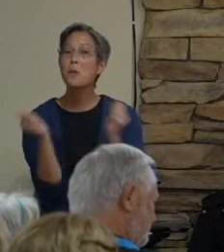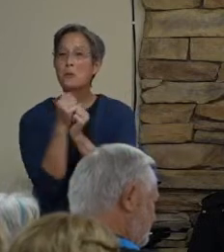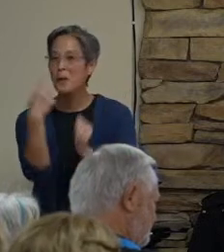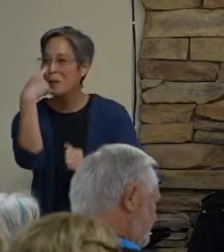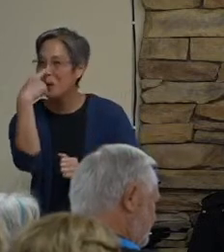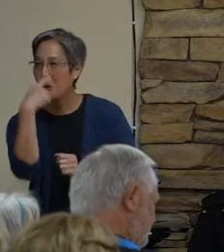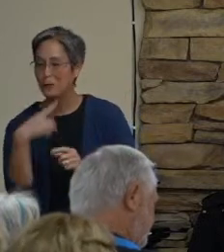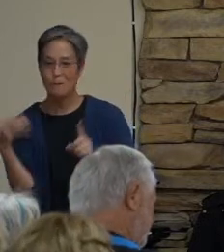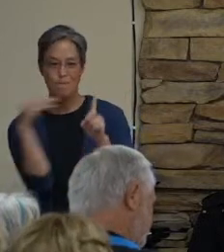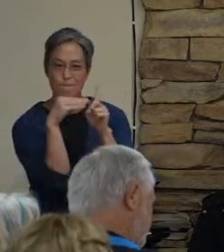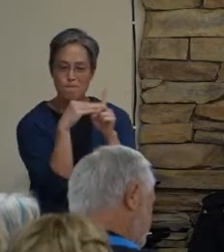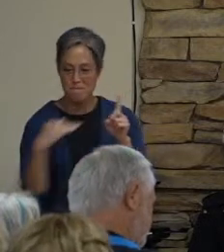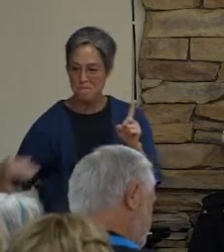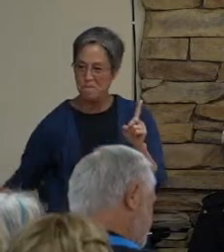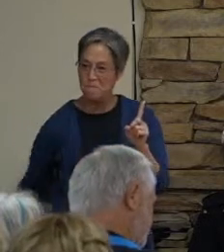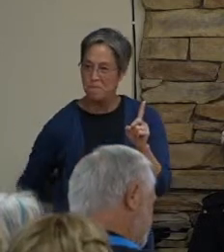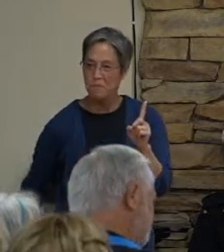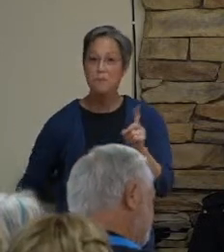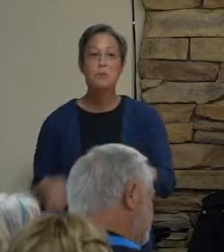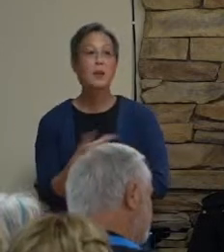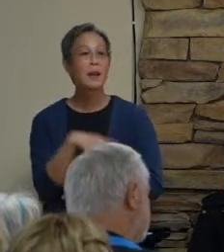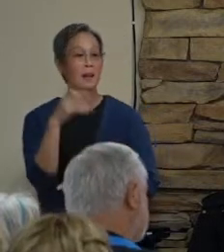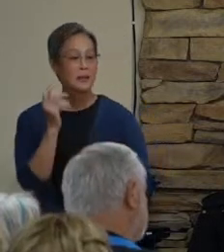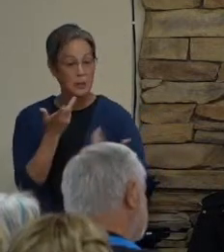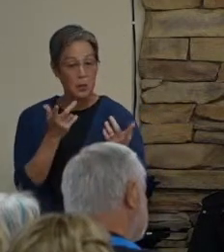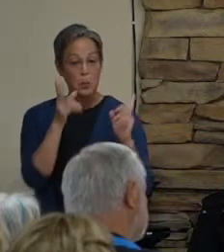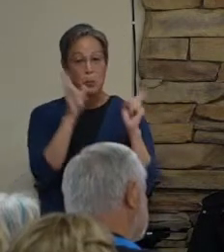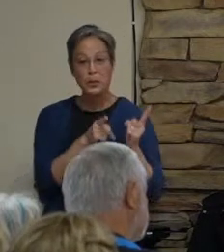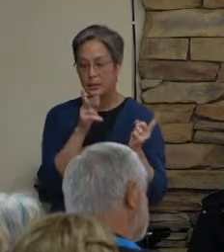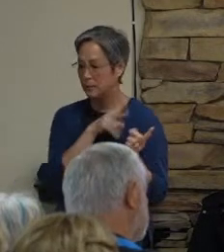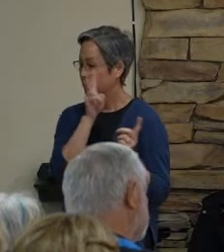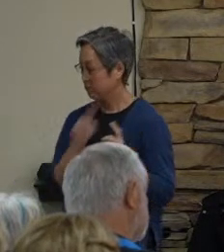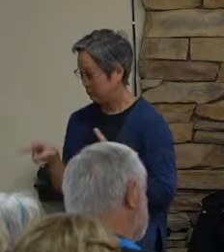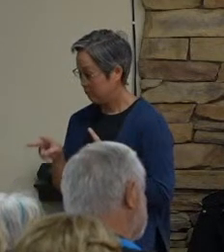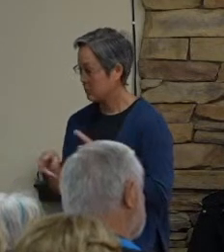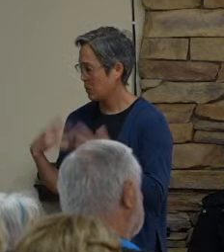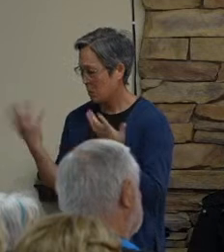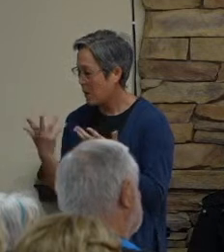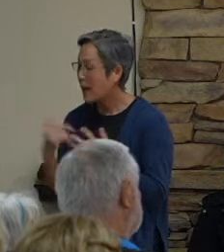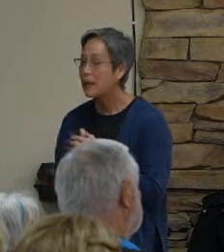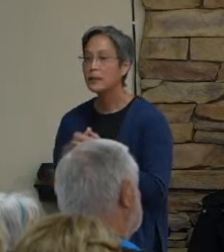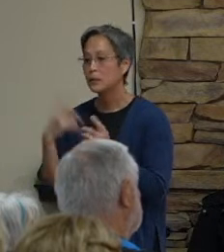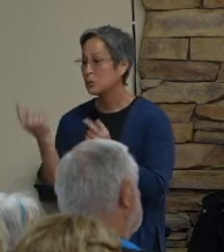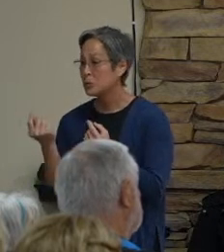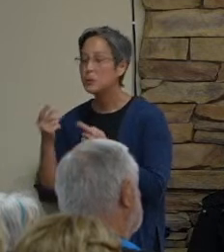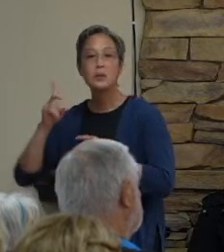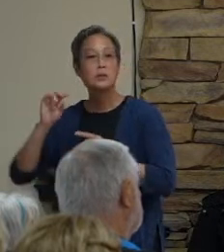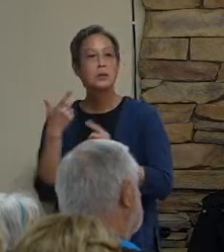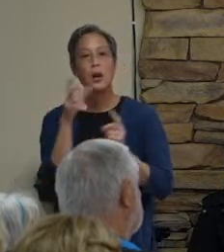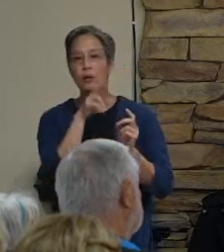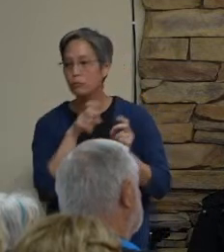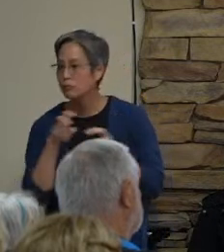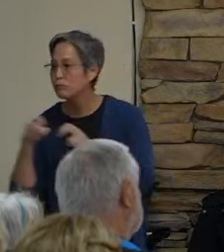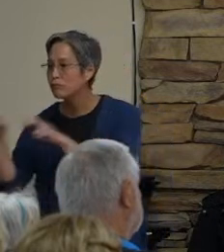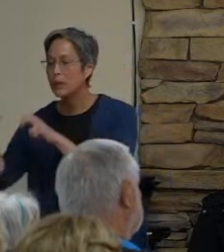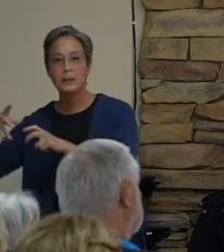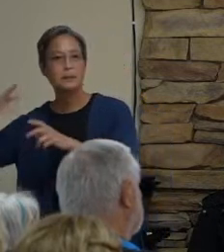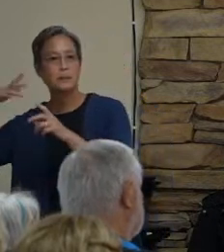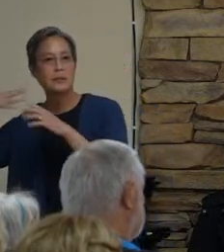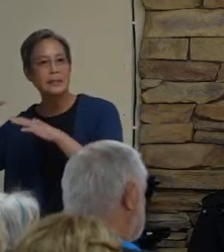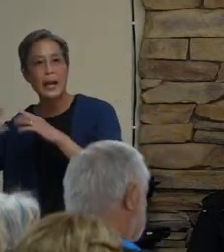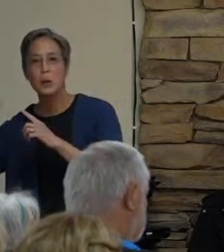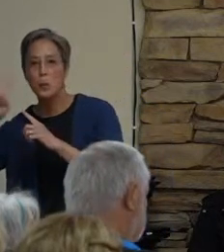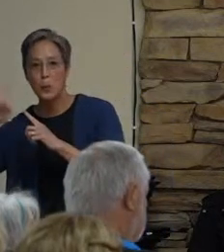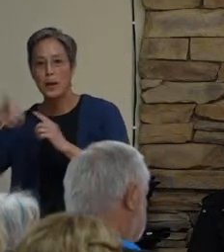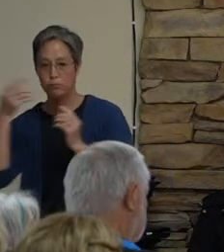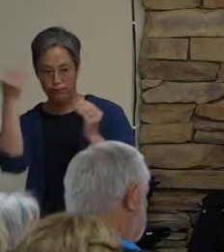nose. Once the handler has acknowledged their alert, they will bring them to the source of the sound. So these 5